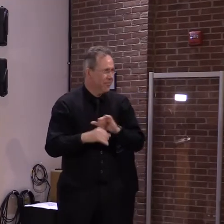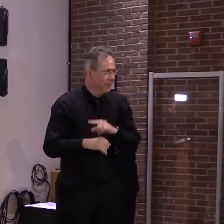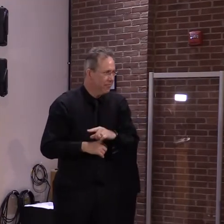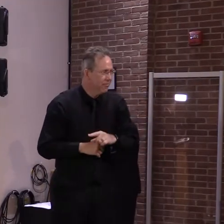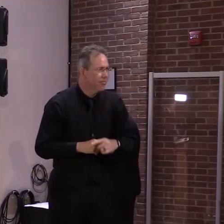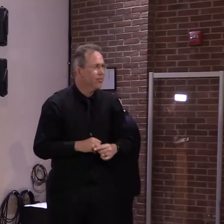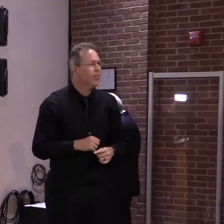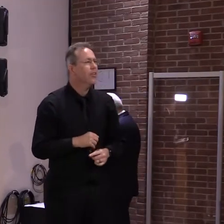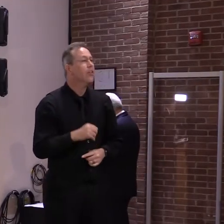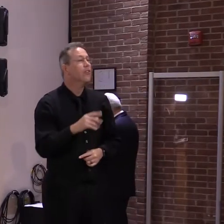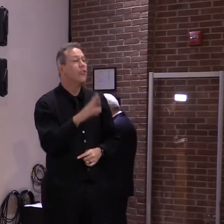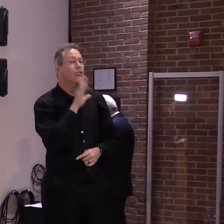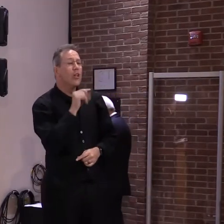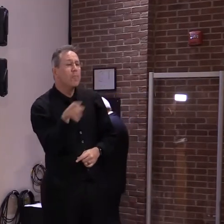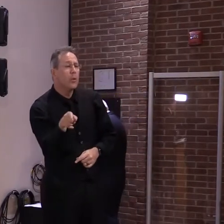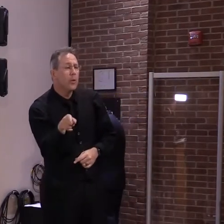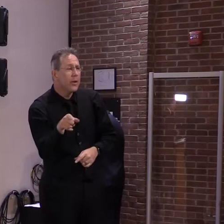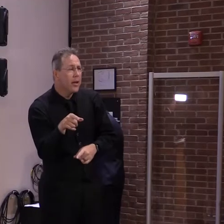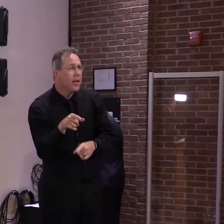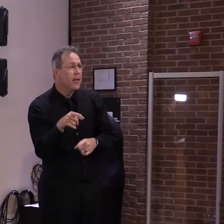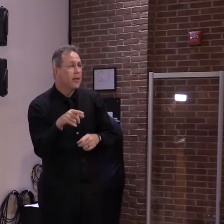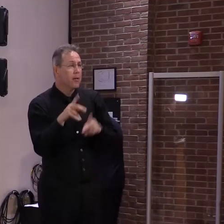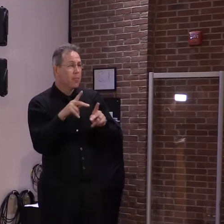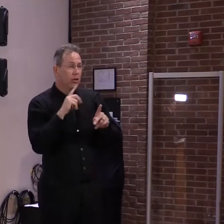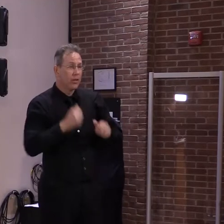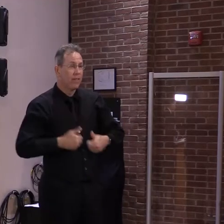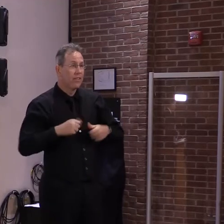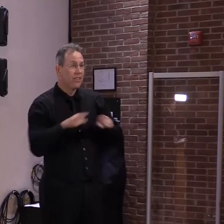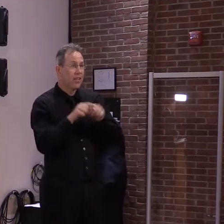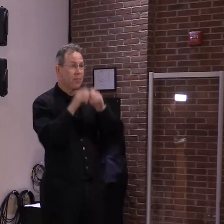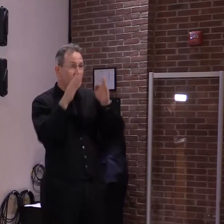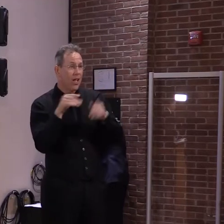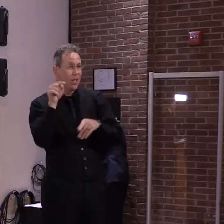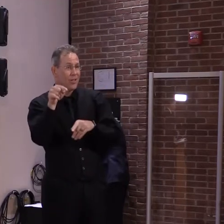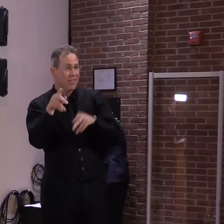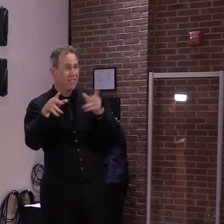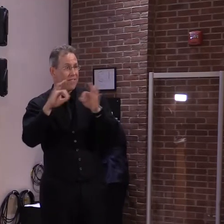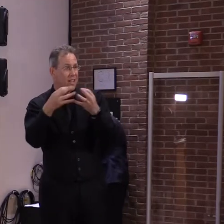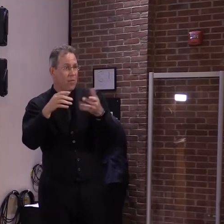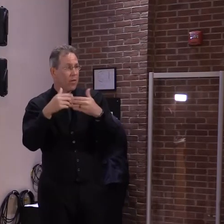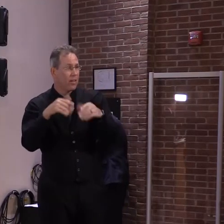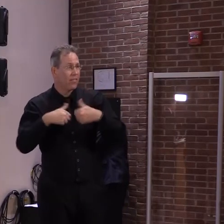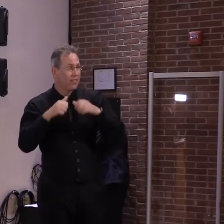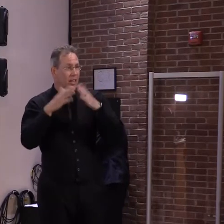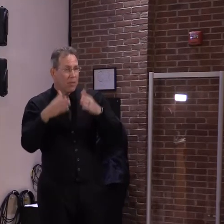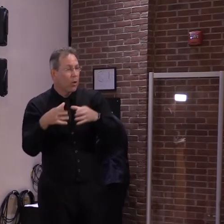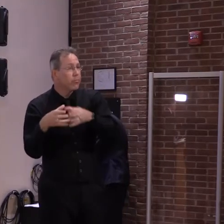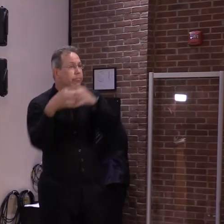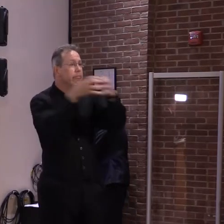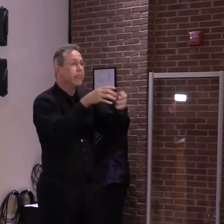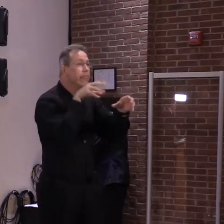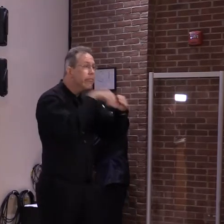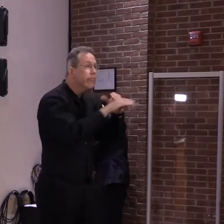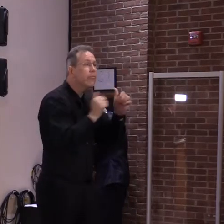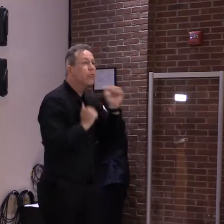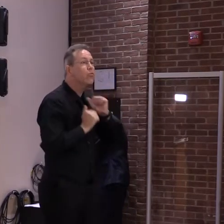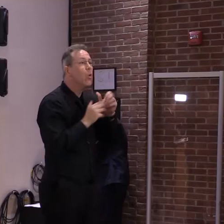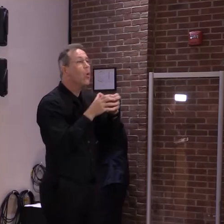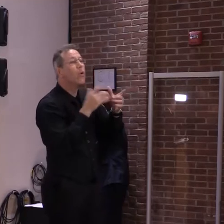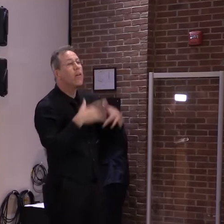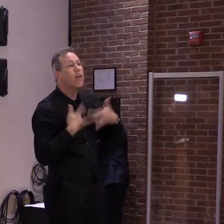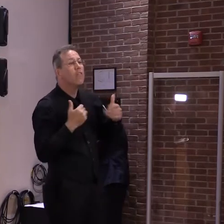household gatherings or those in the same household at some of these events isn't a limiting factor any longer. In